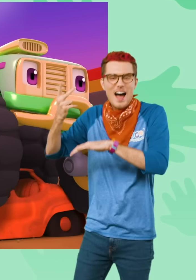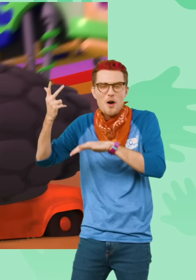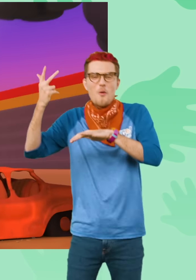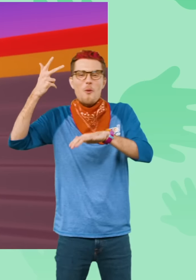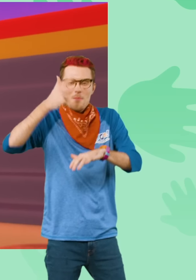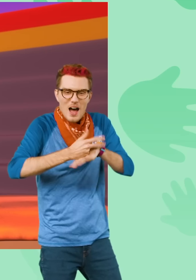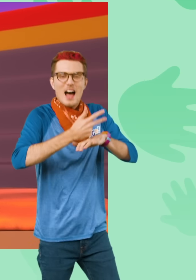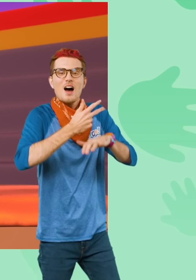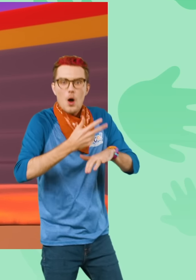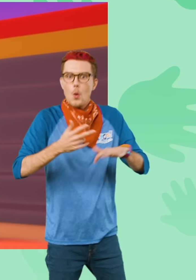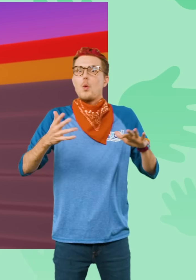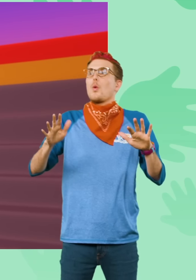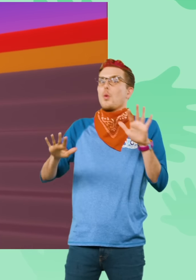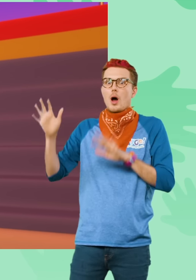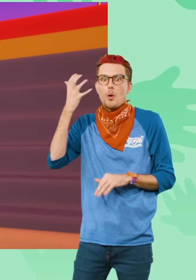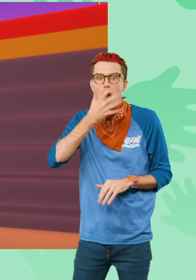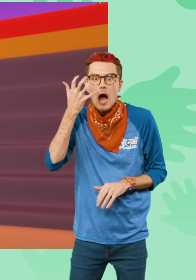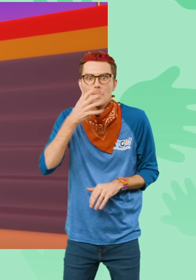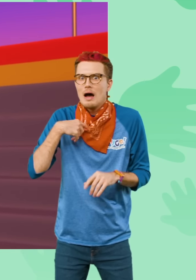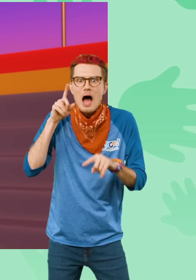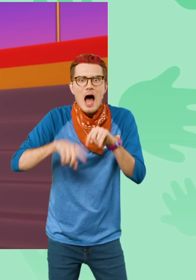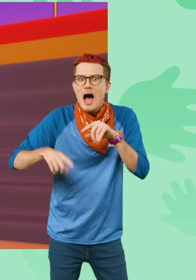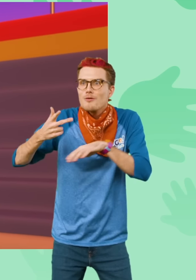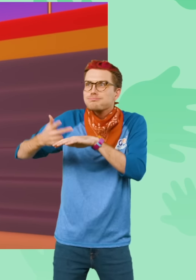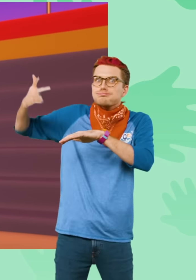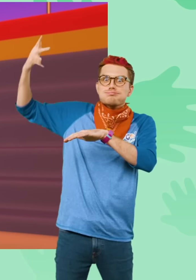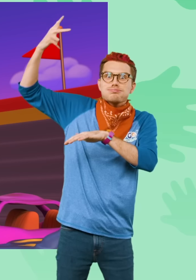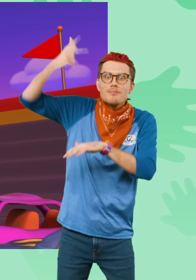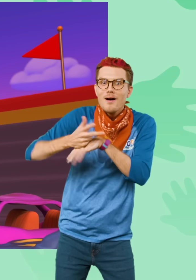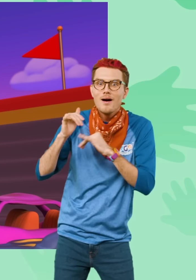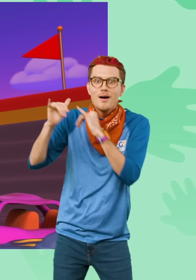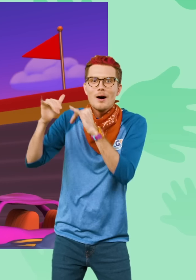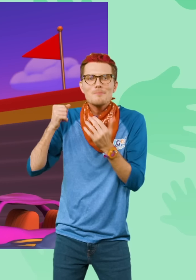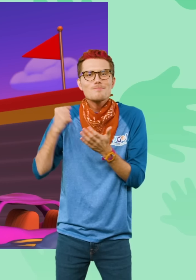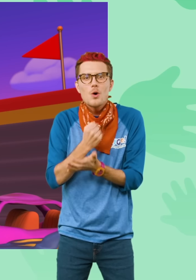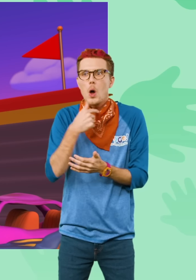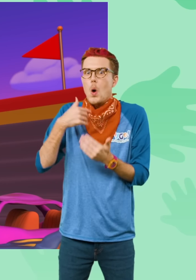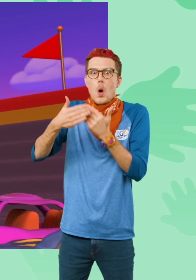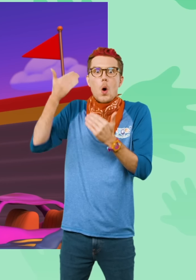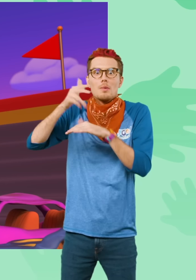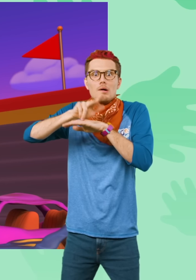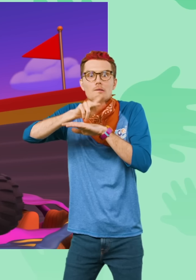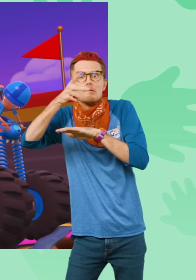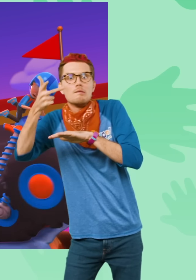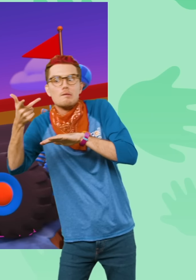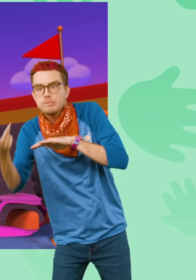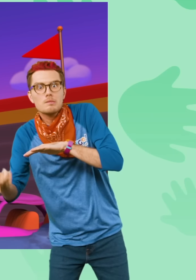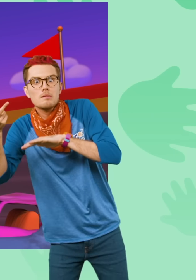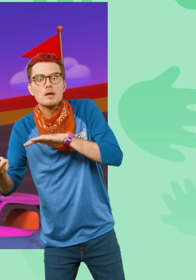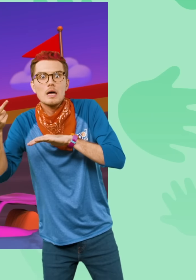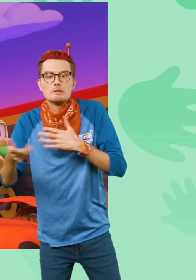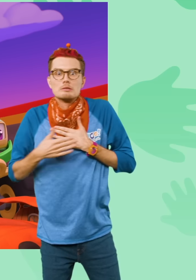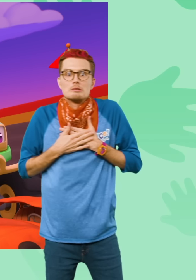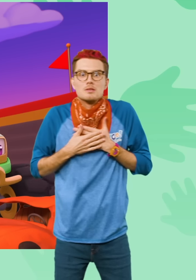Crash! We can't bounce as high as you, Megan! And, oh boy, we're almost tipping